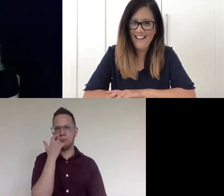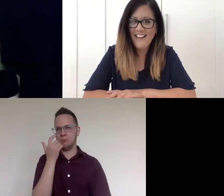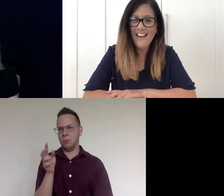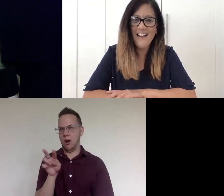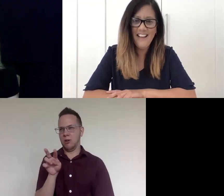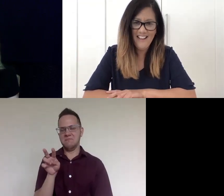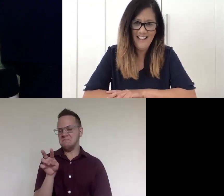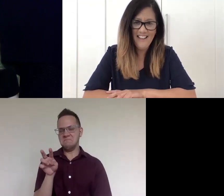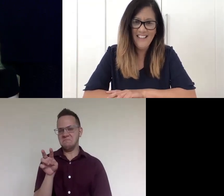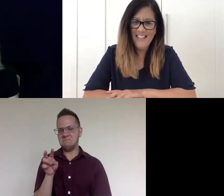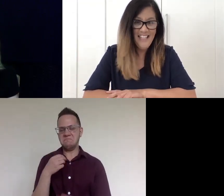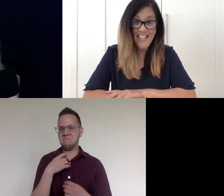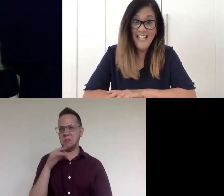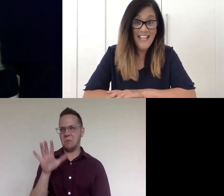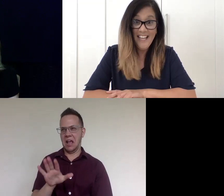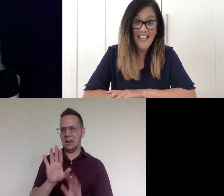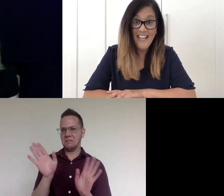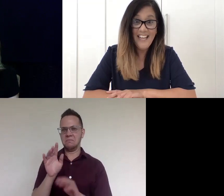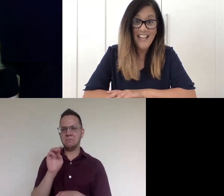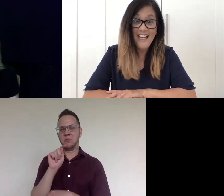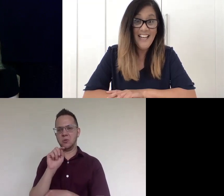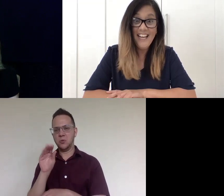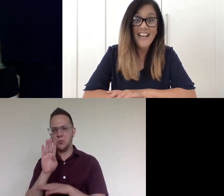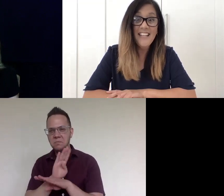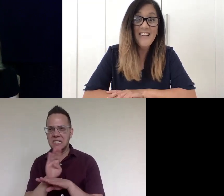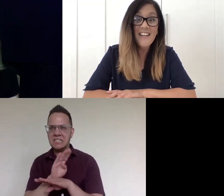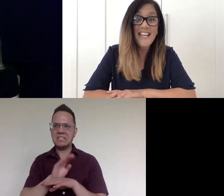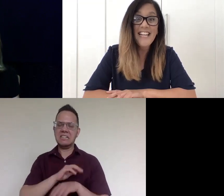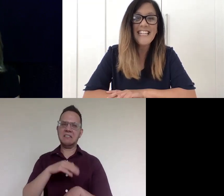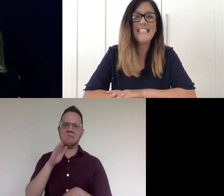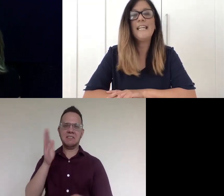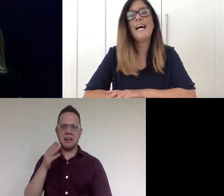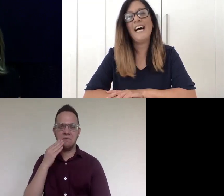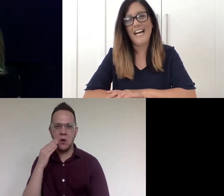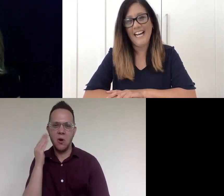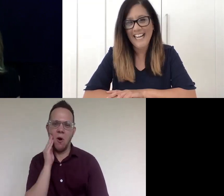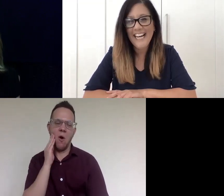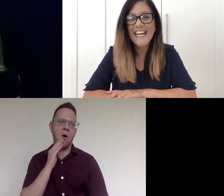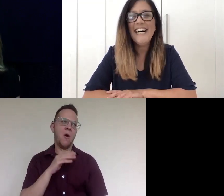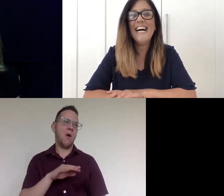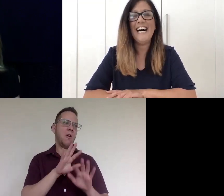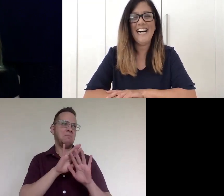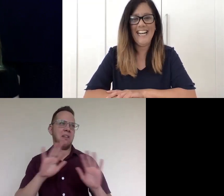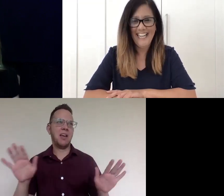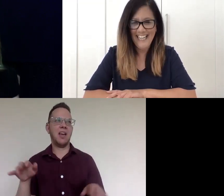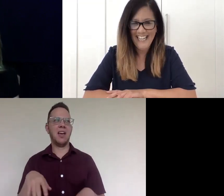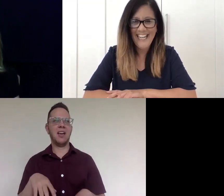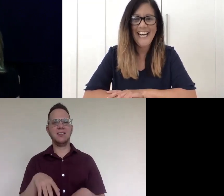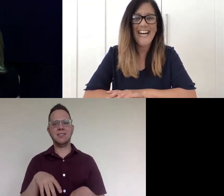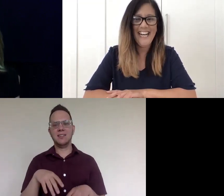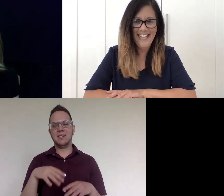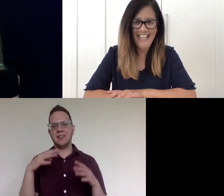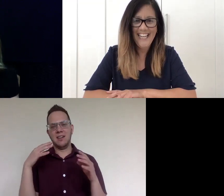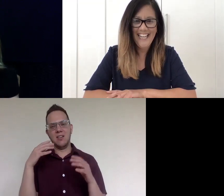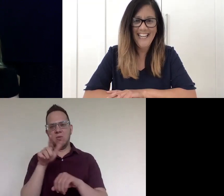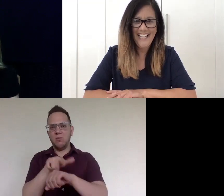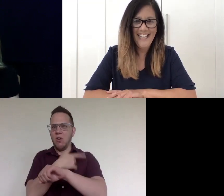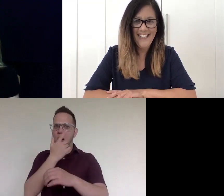And I watched them as a kid growing up, and I thought, they're way too busy. They're never home.